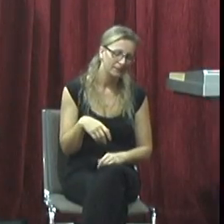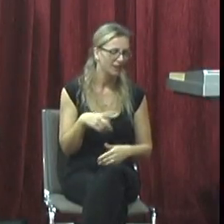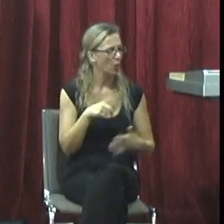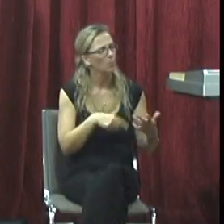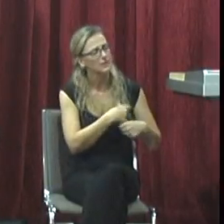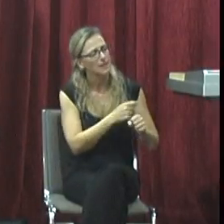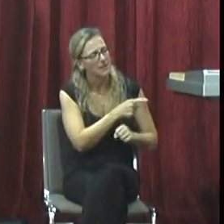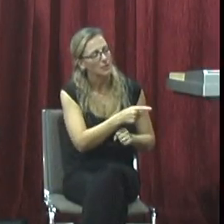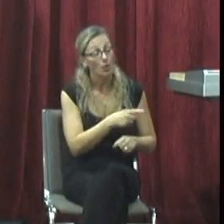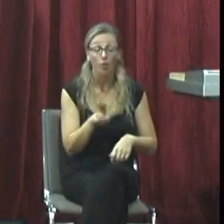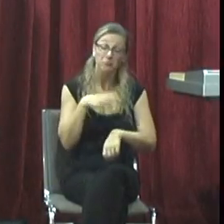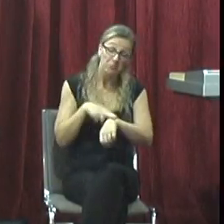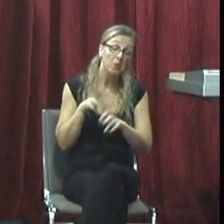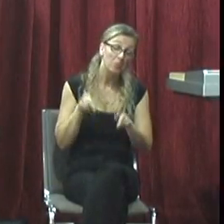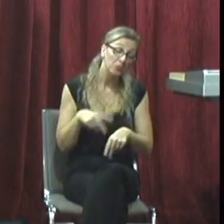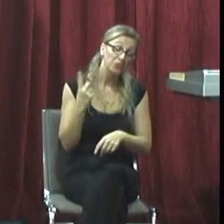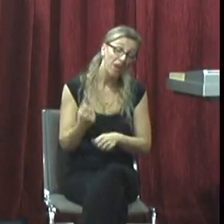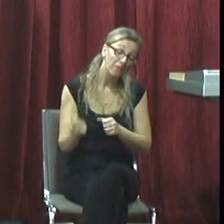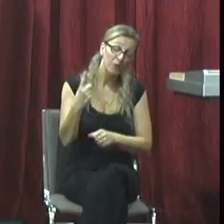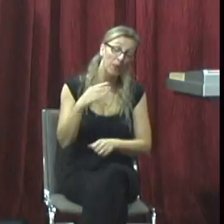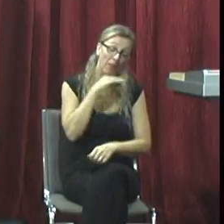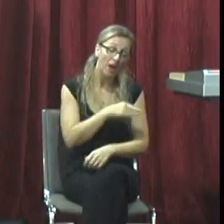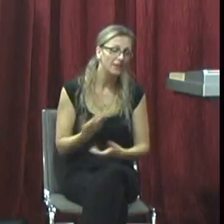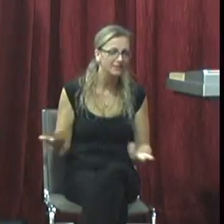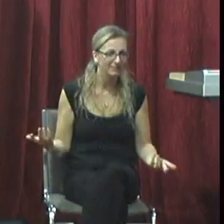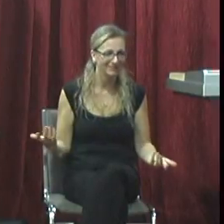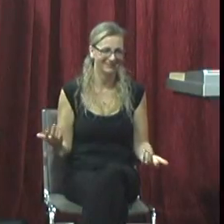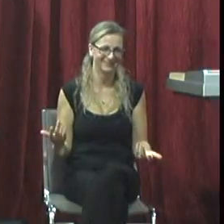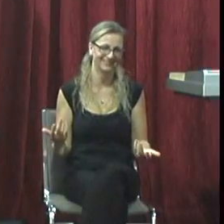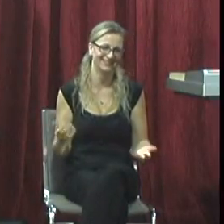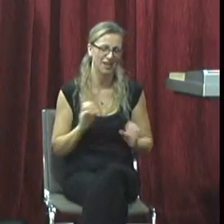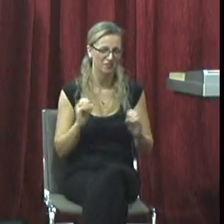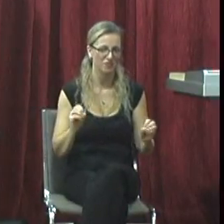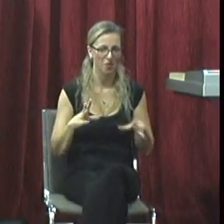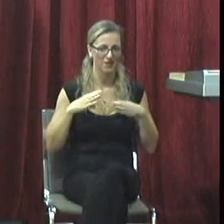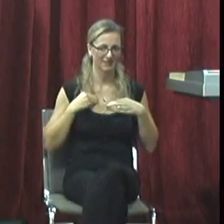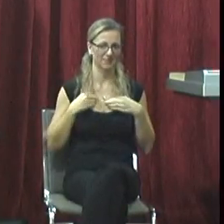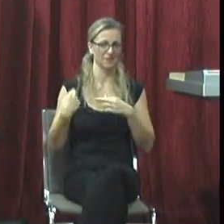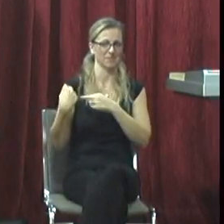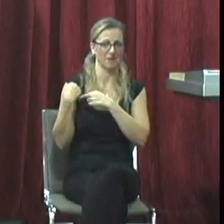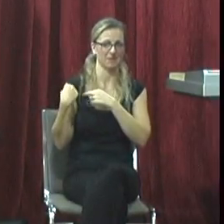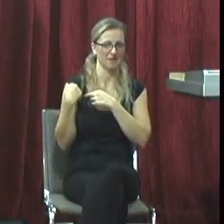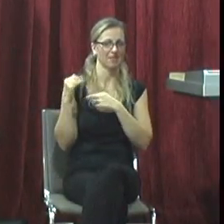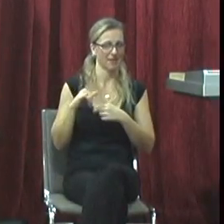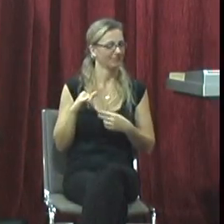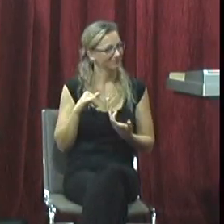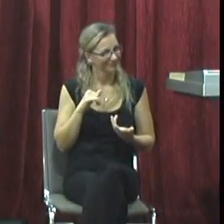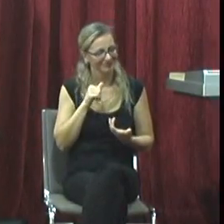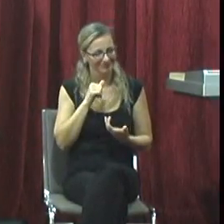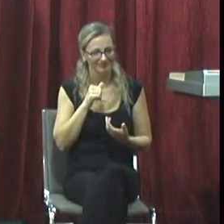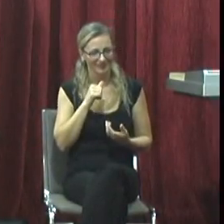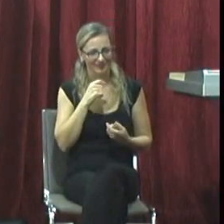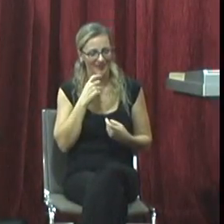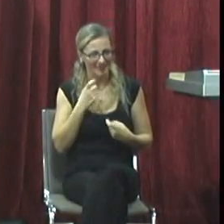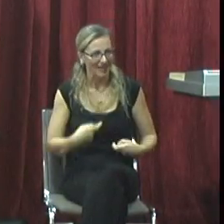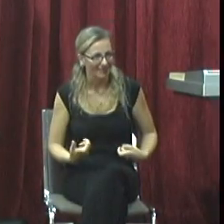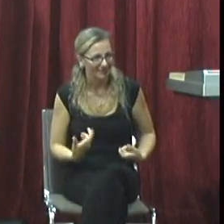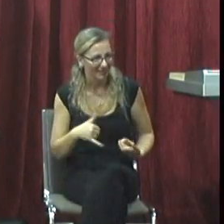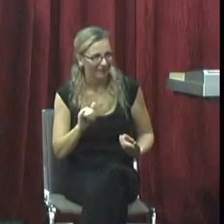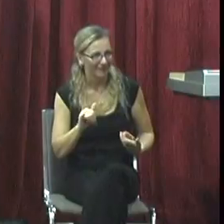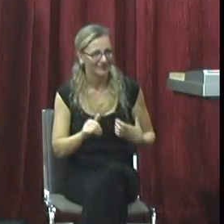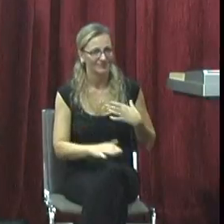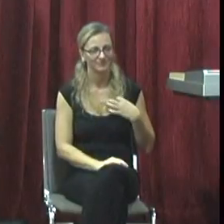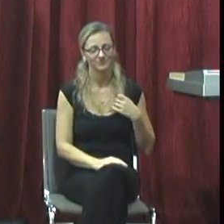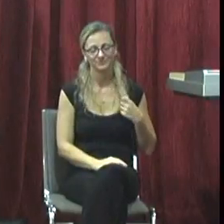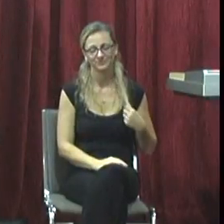So there's no taking responsibility for it. But these things that I've just mentioned, these things are